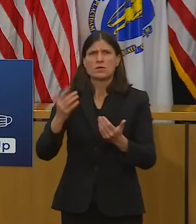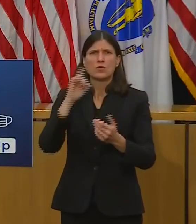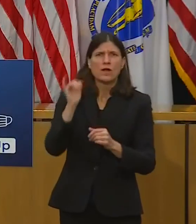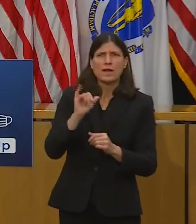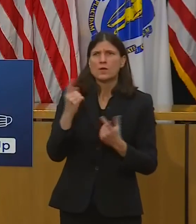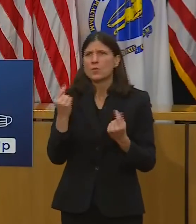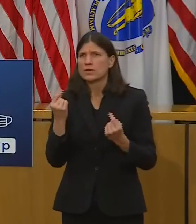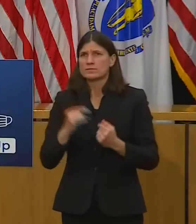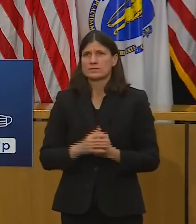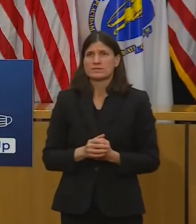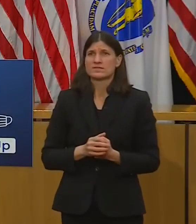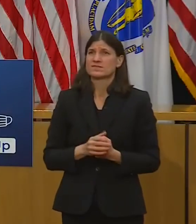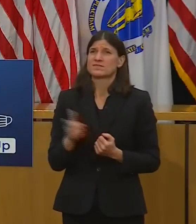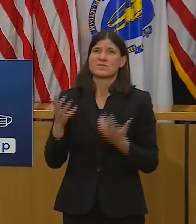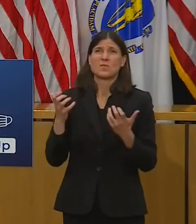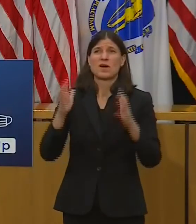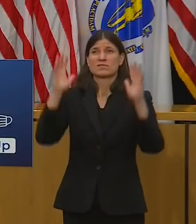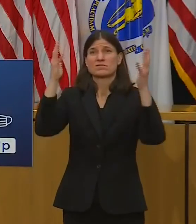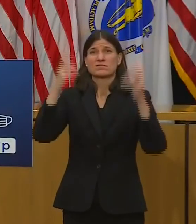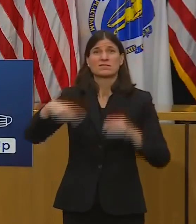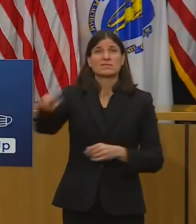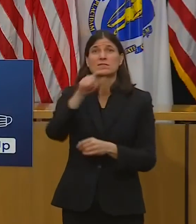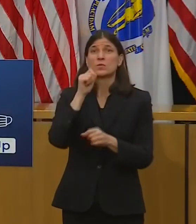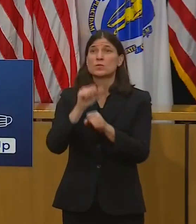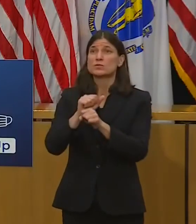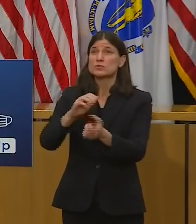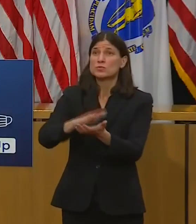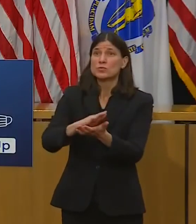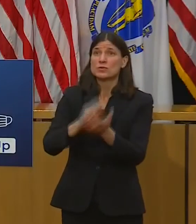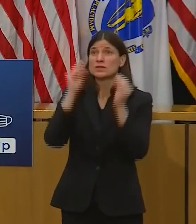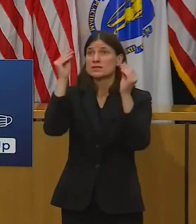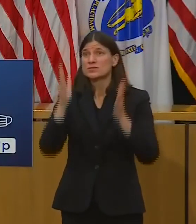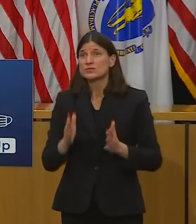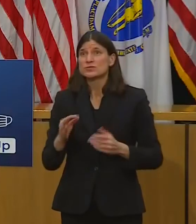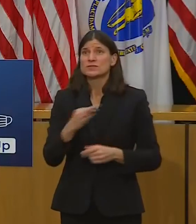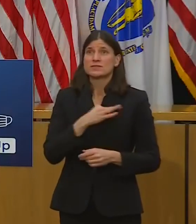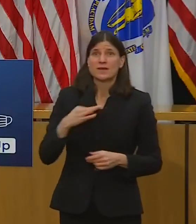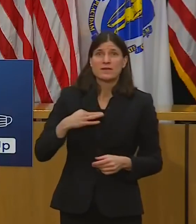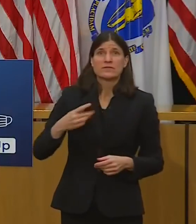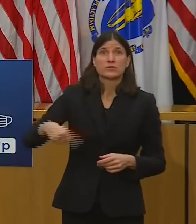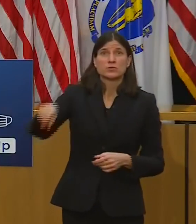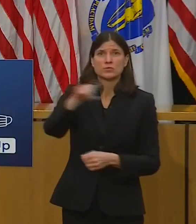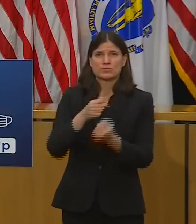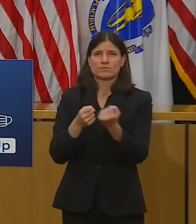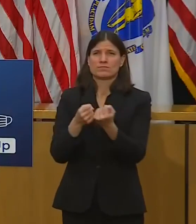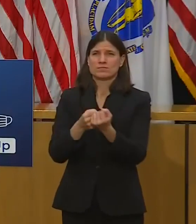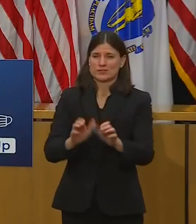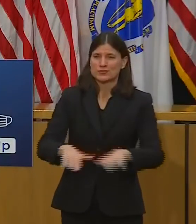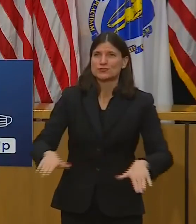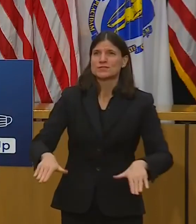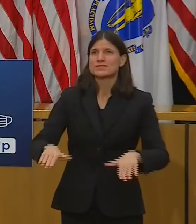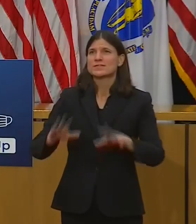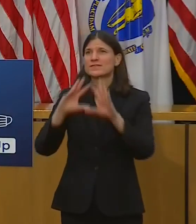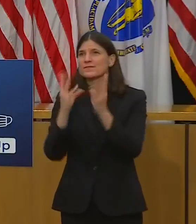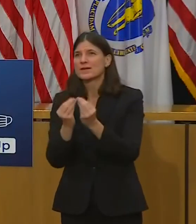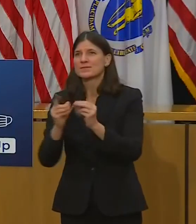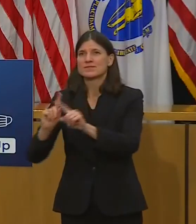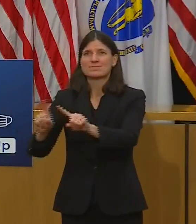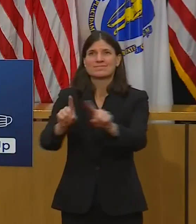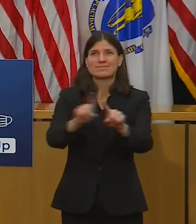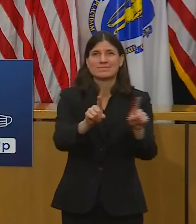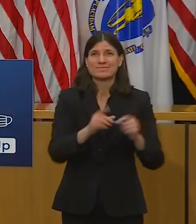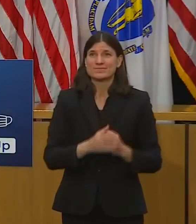go above and beyond serving students and their families. And we've asked a lot of folks as we all work together to stop the spread, but